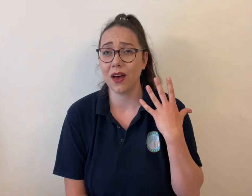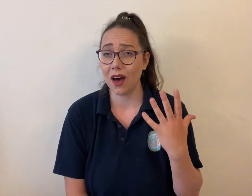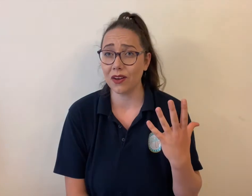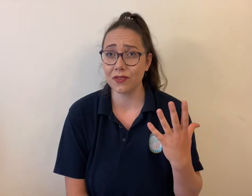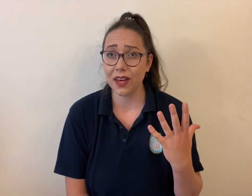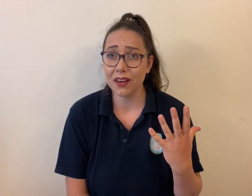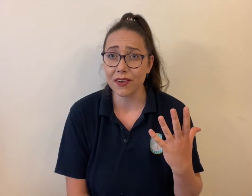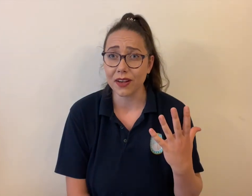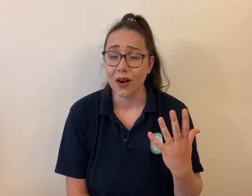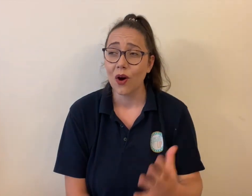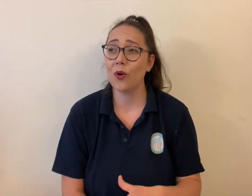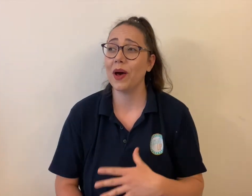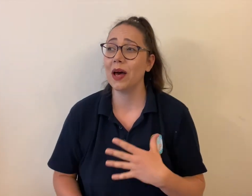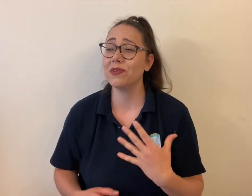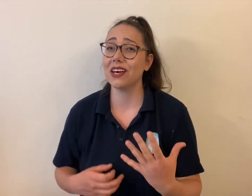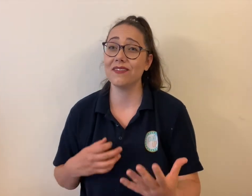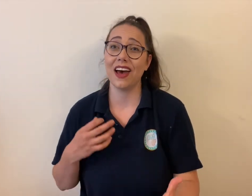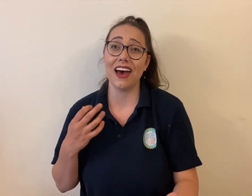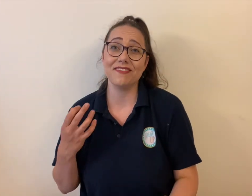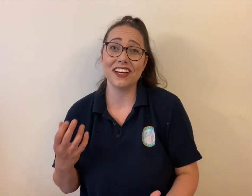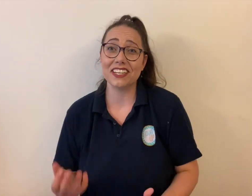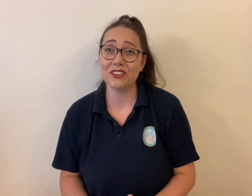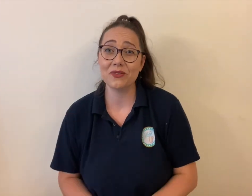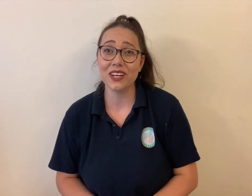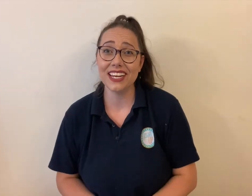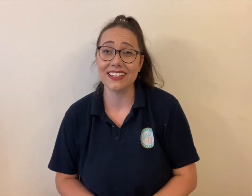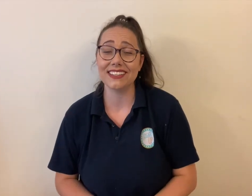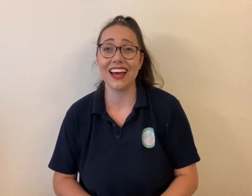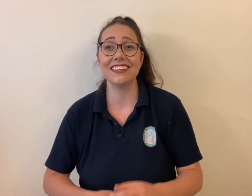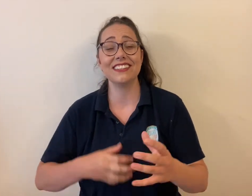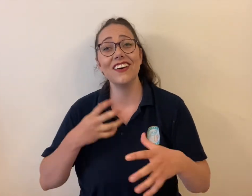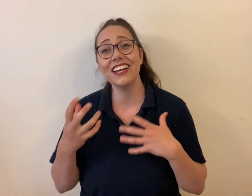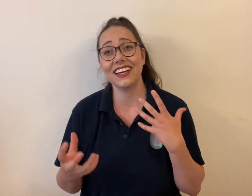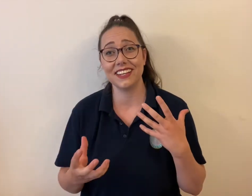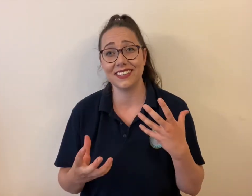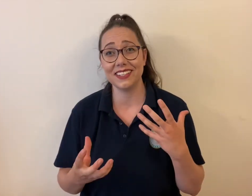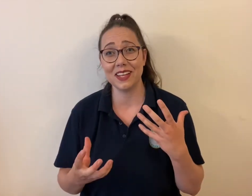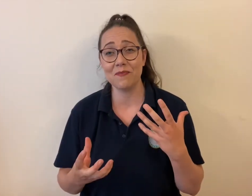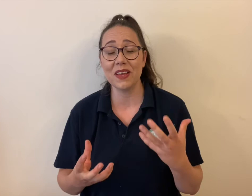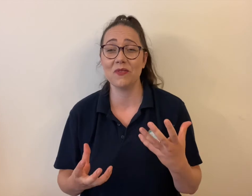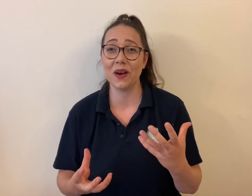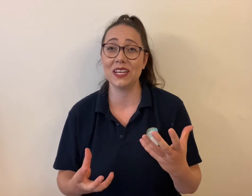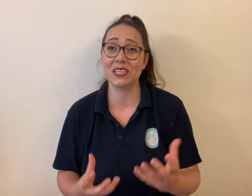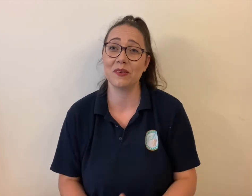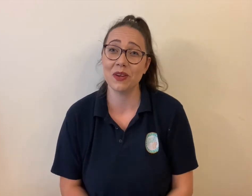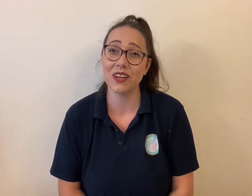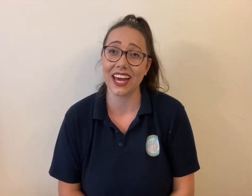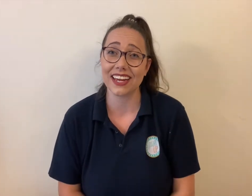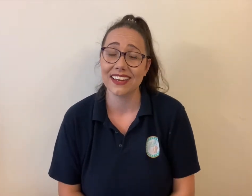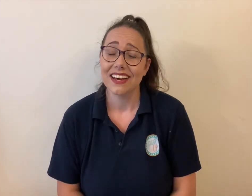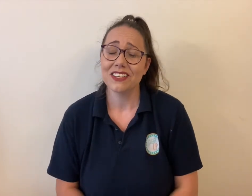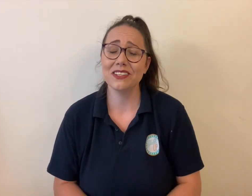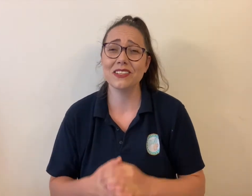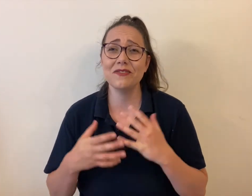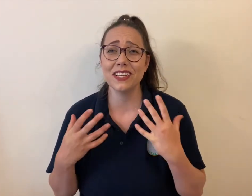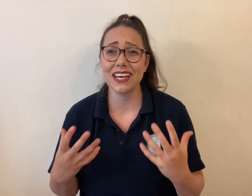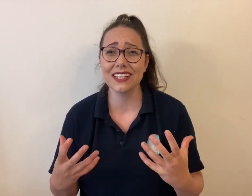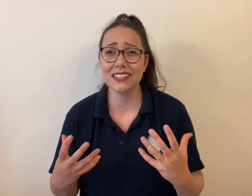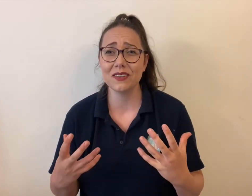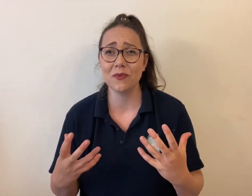hard of hearing or perhaps that have additional needs, and sign language is their best way to communicate. So this is a fantastic way